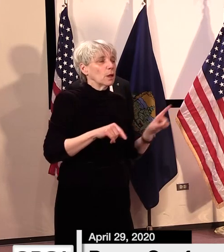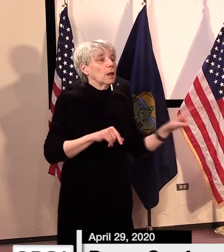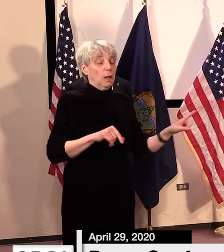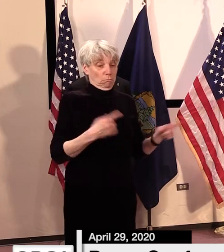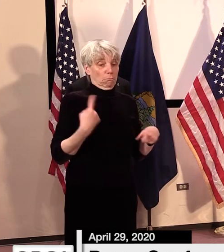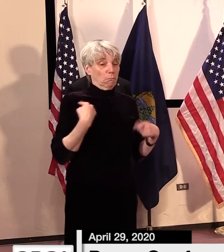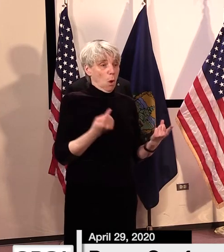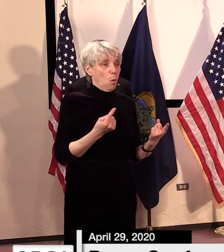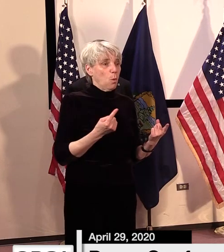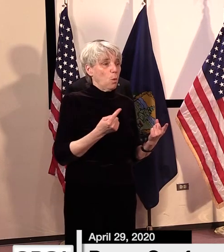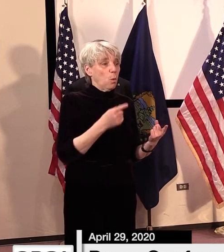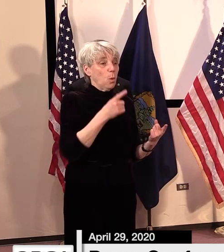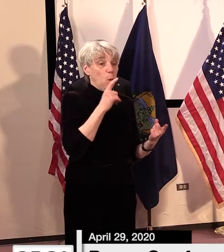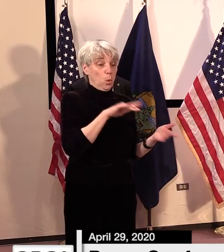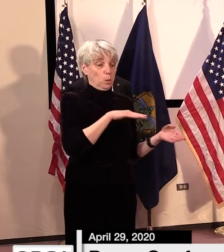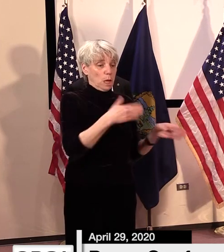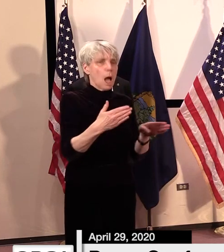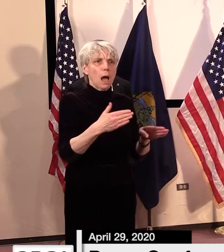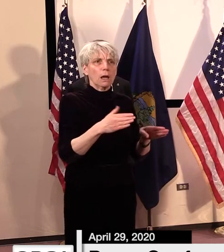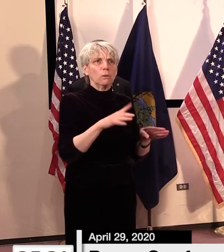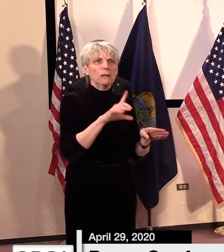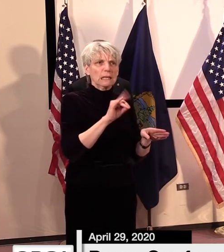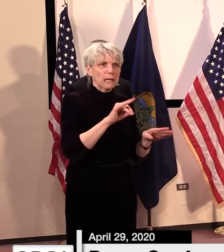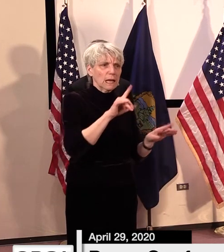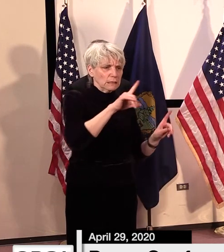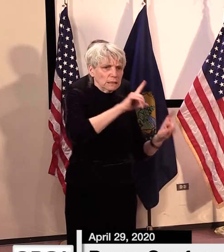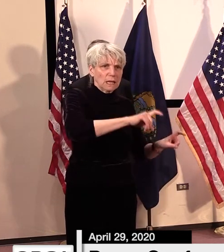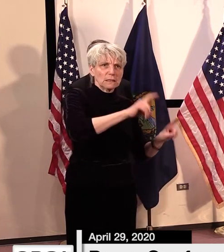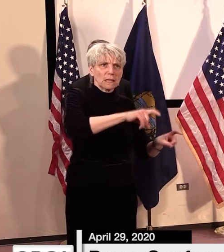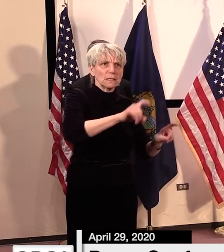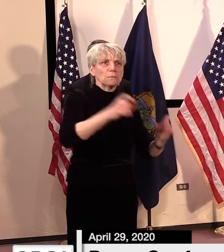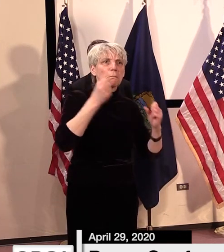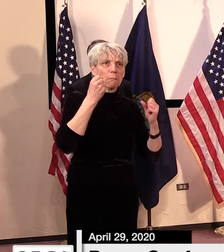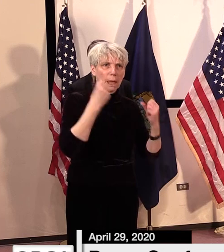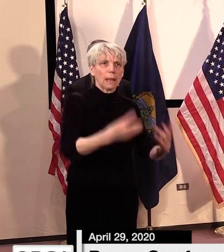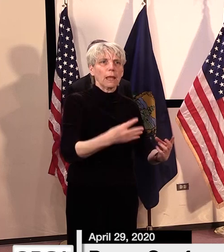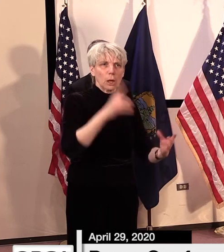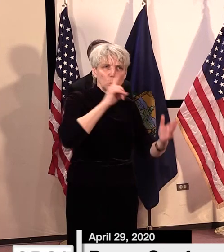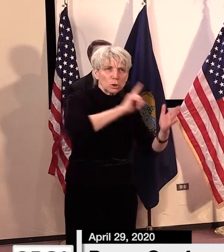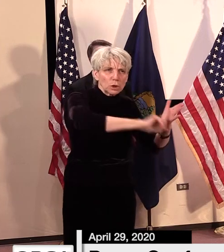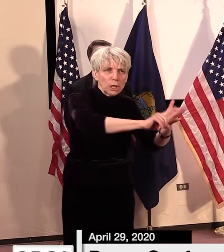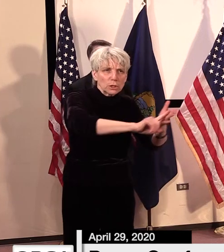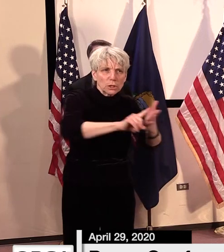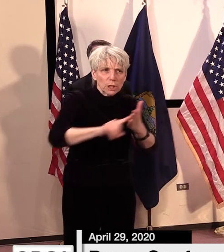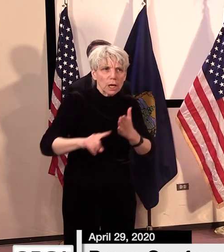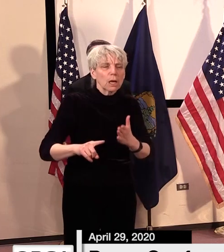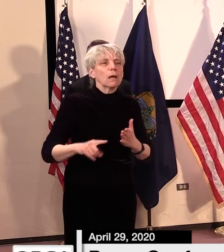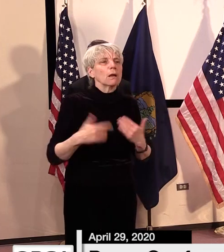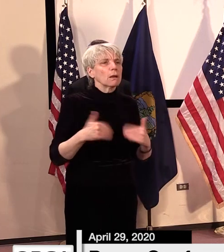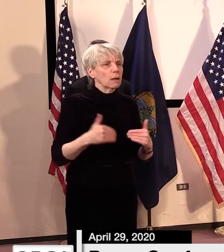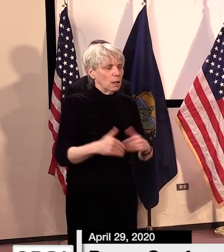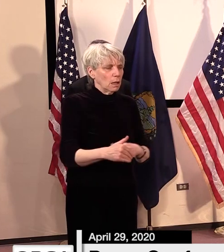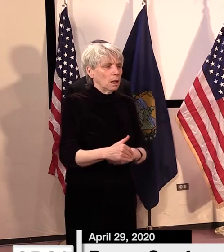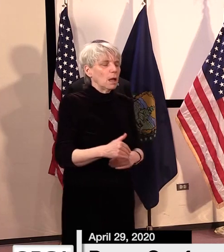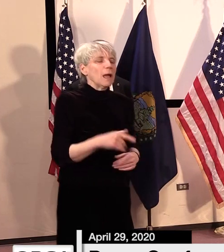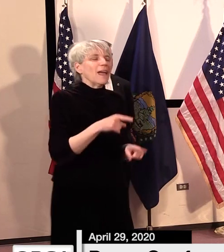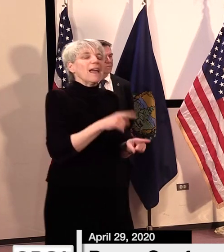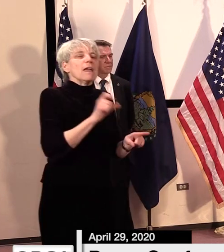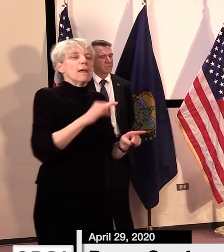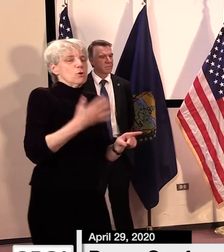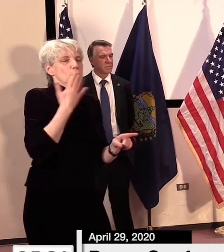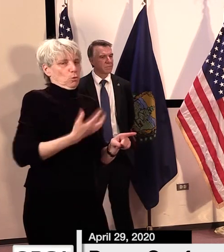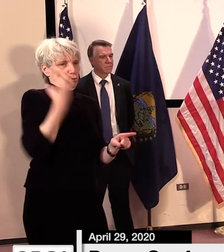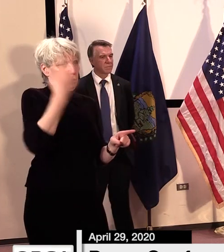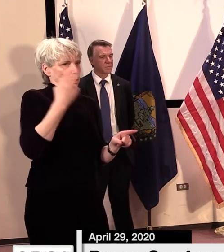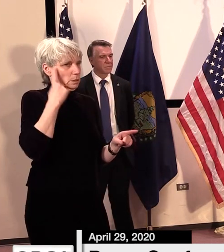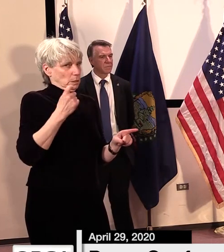in the deaths that have occurred with a huge index of suspicion now